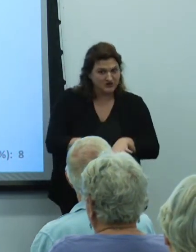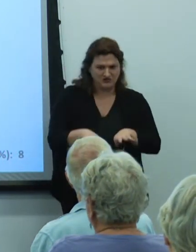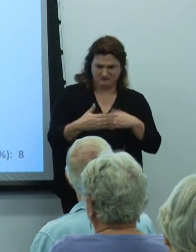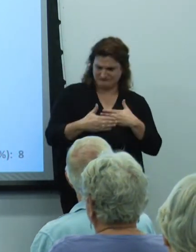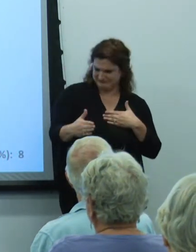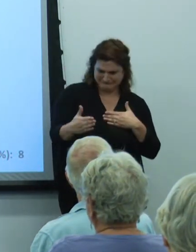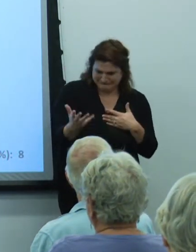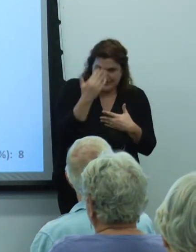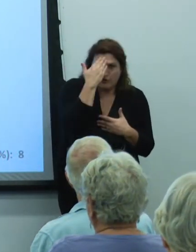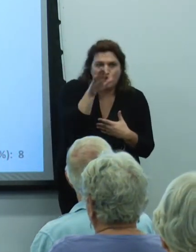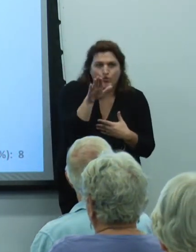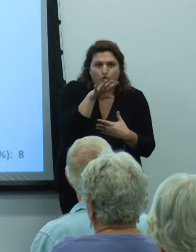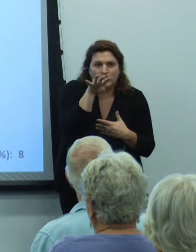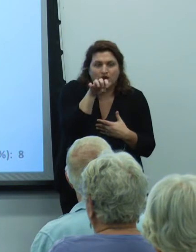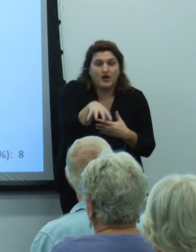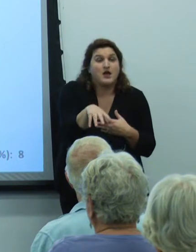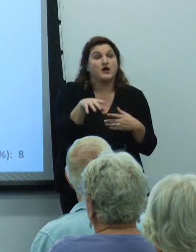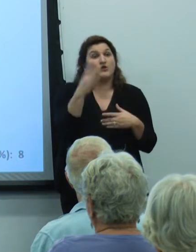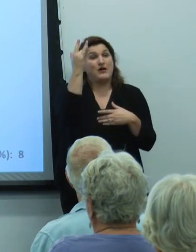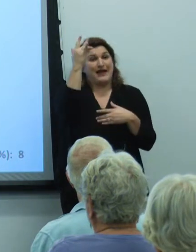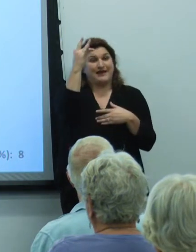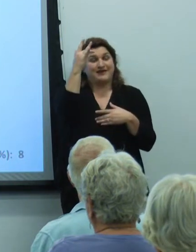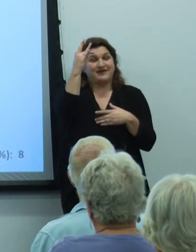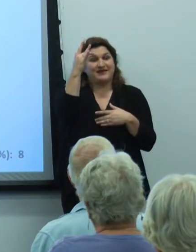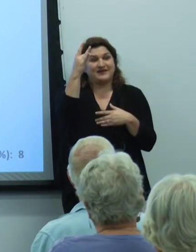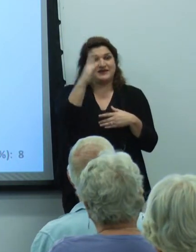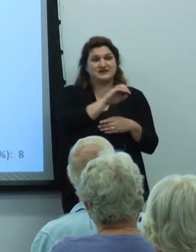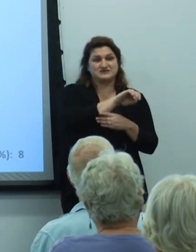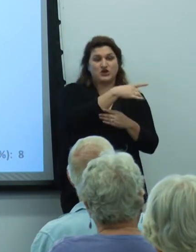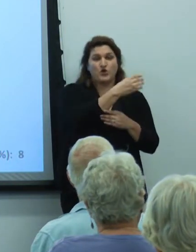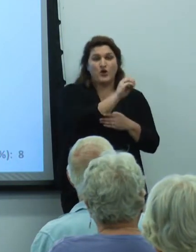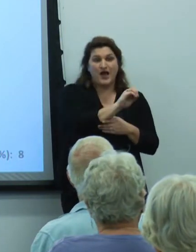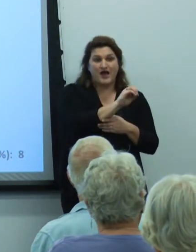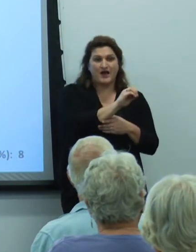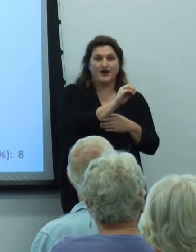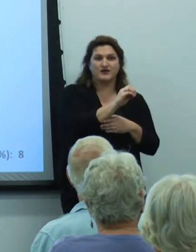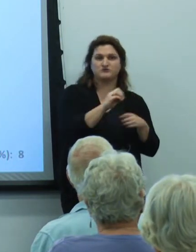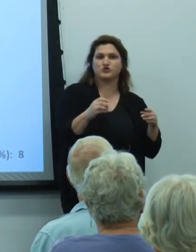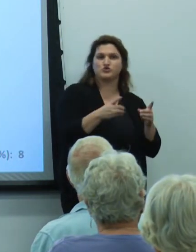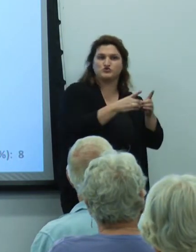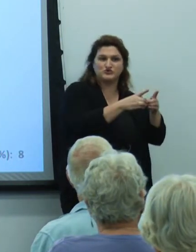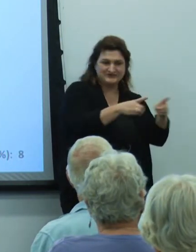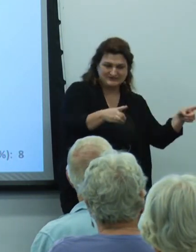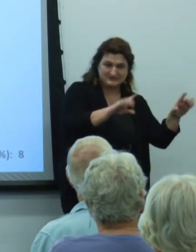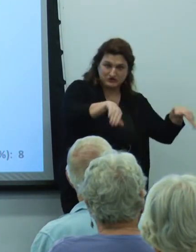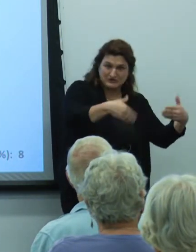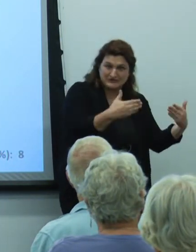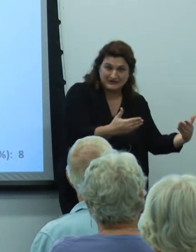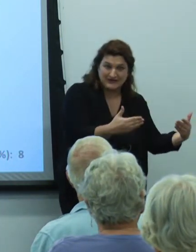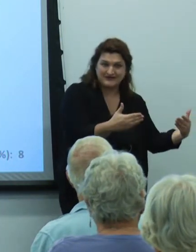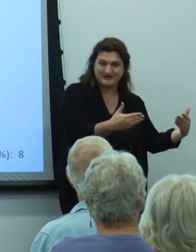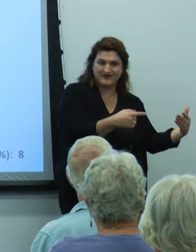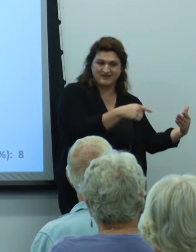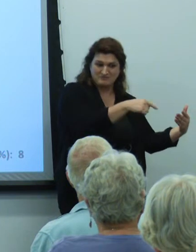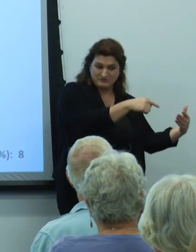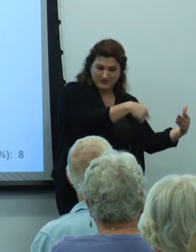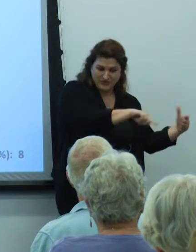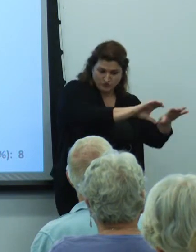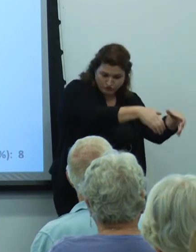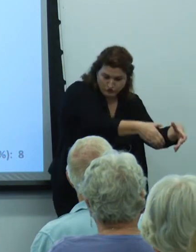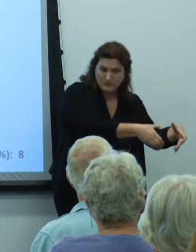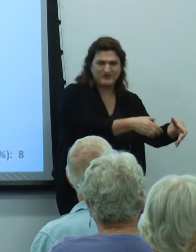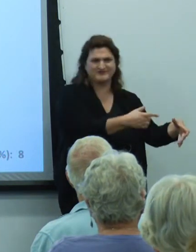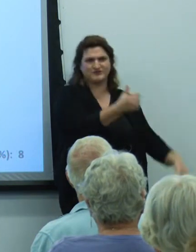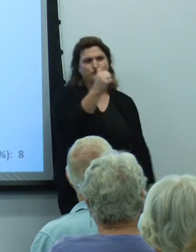next because the Ohio Redistricting Commission essentially refused to reconvene,